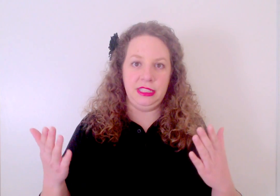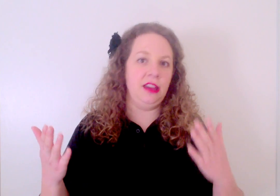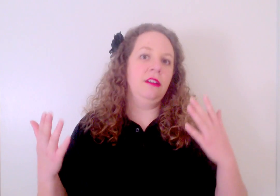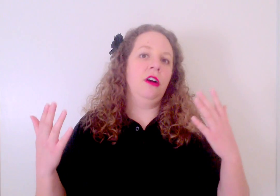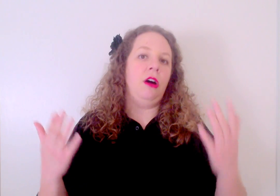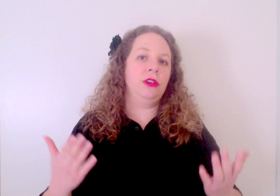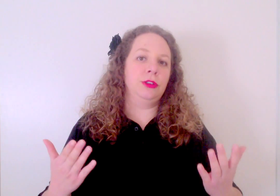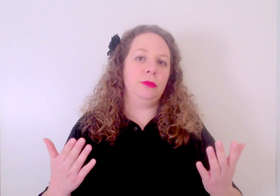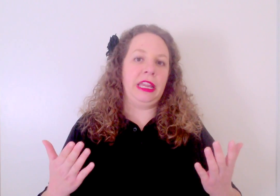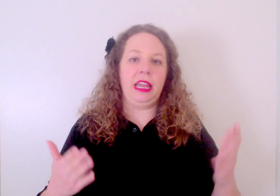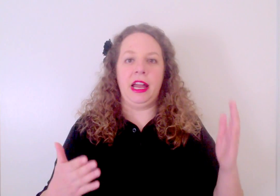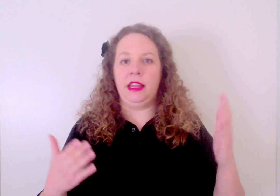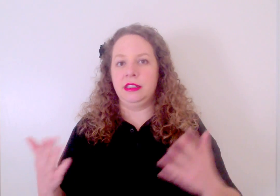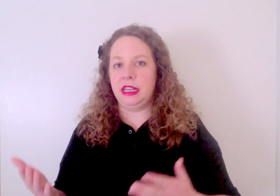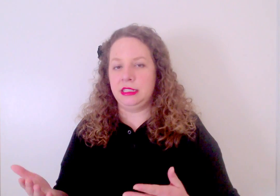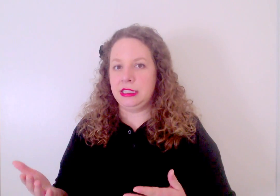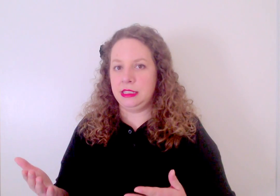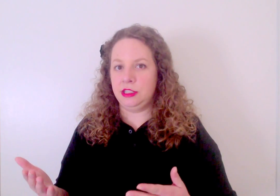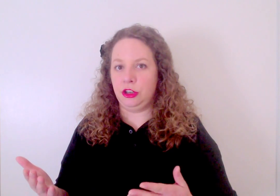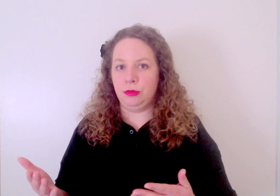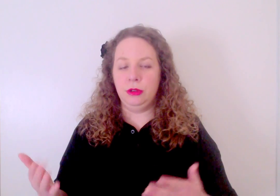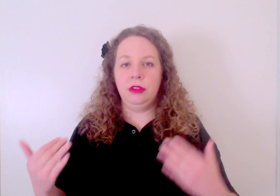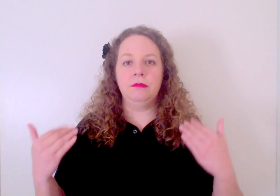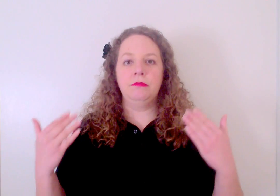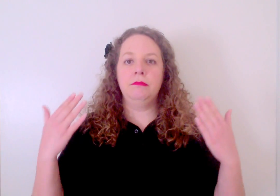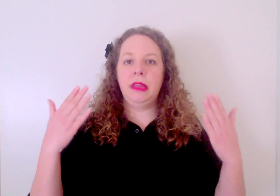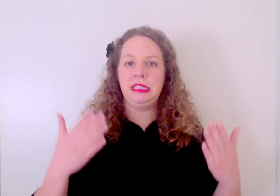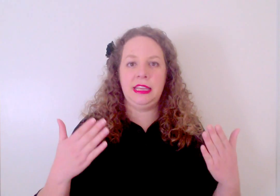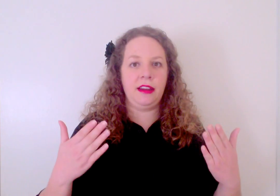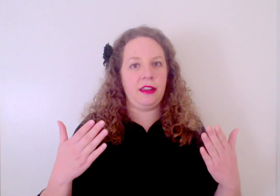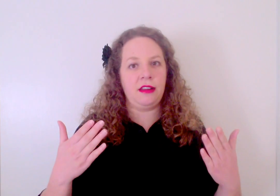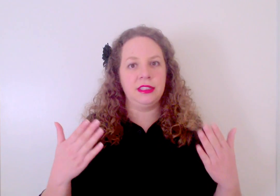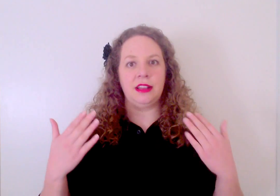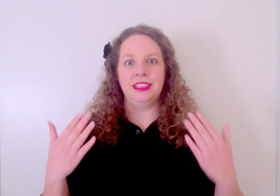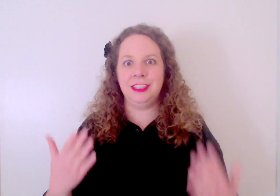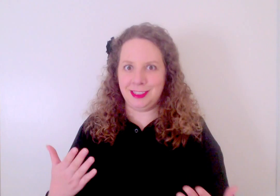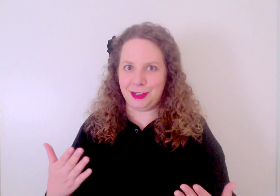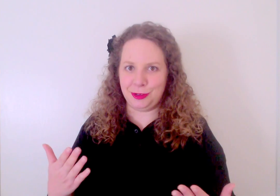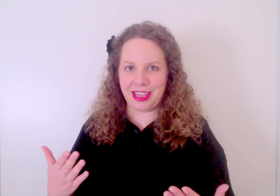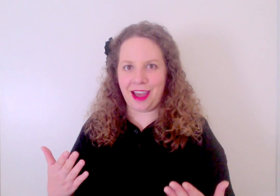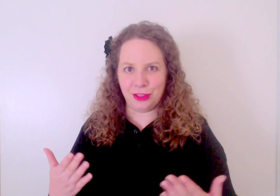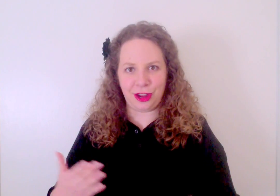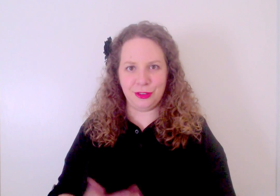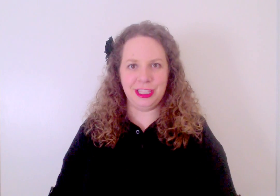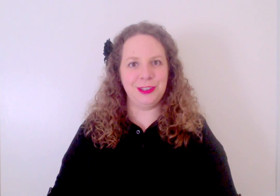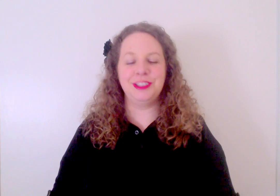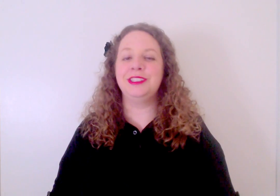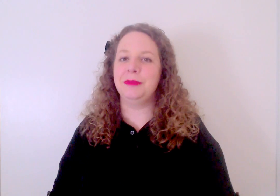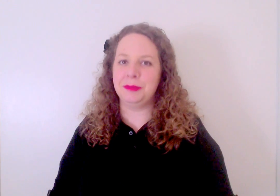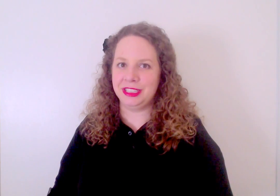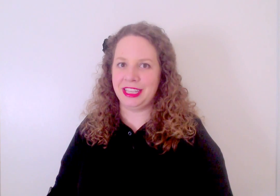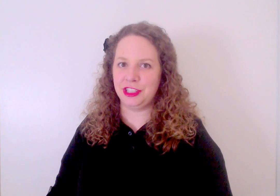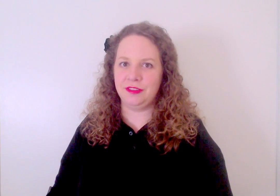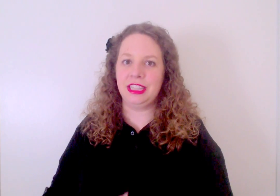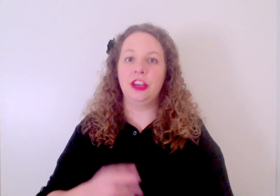see it. Also, breaking eye contact is considered rude. Maintaining eye contact is essential to have the conversation and to be able to catch everything.